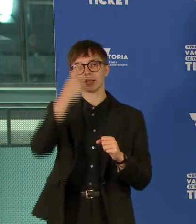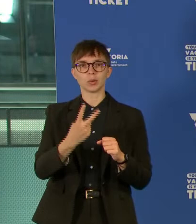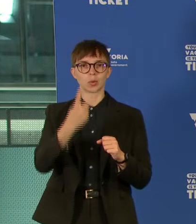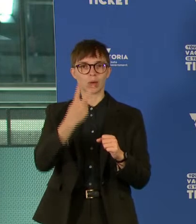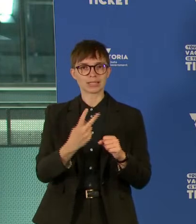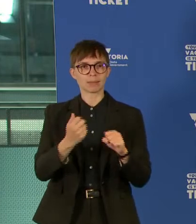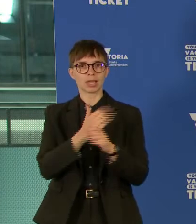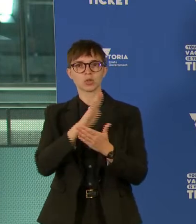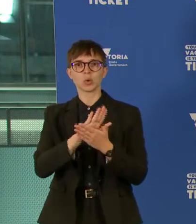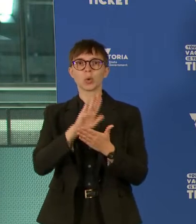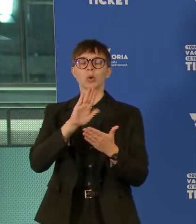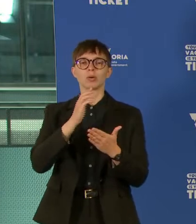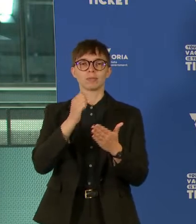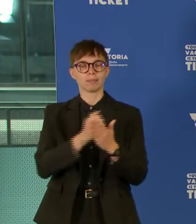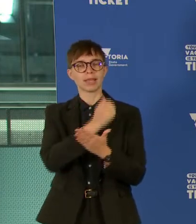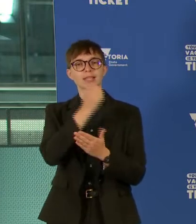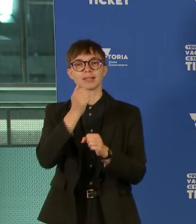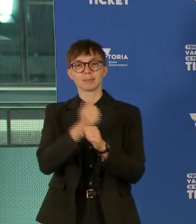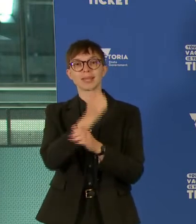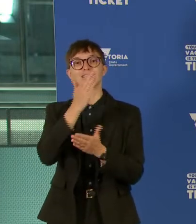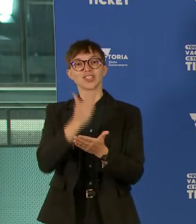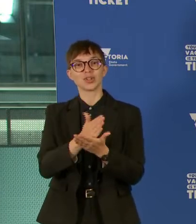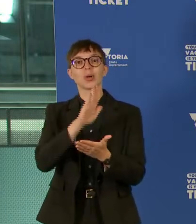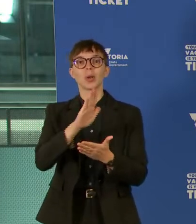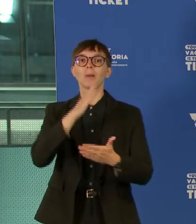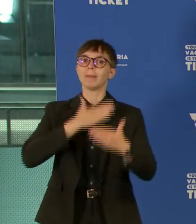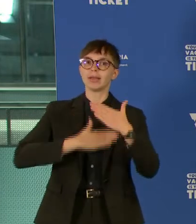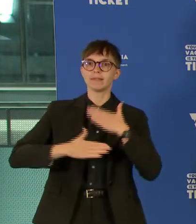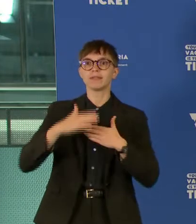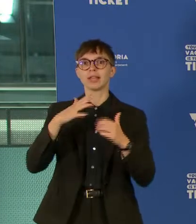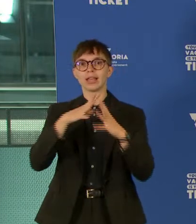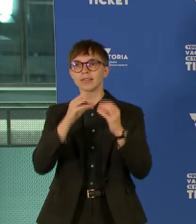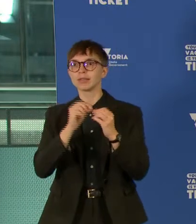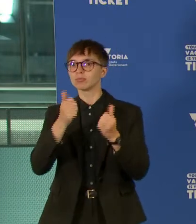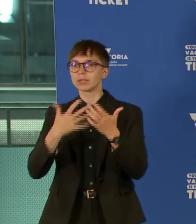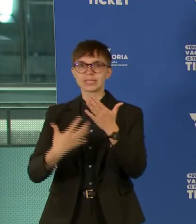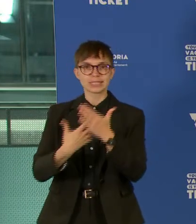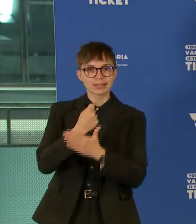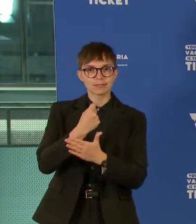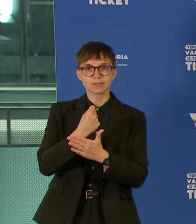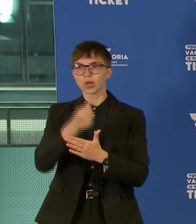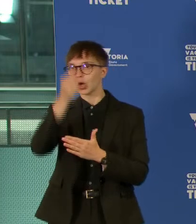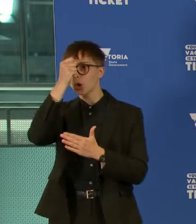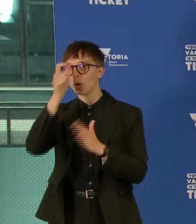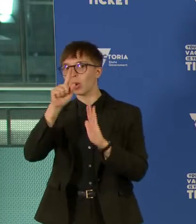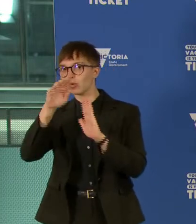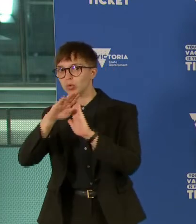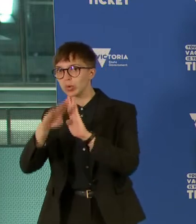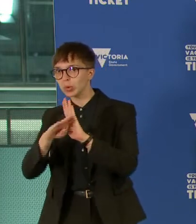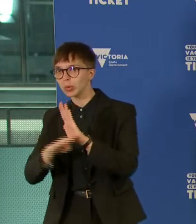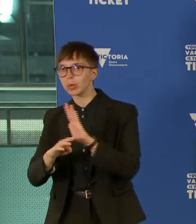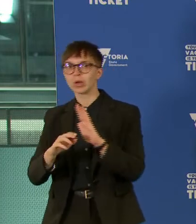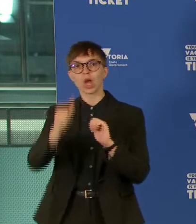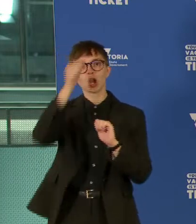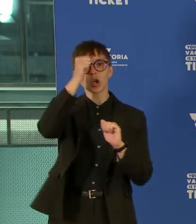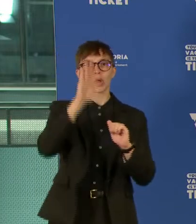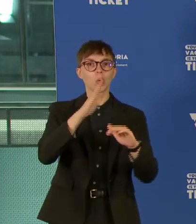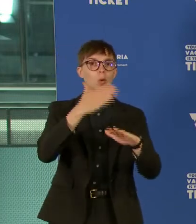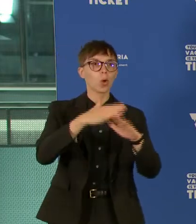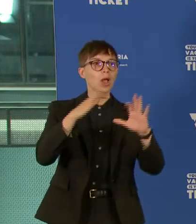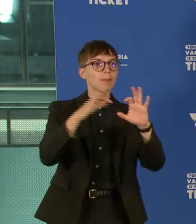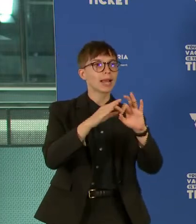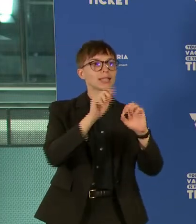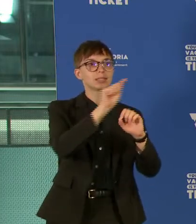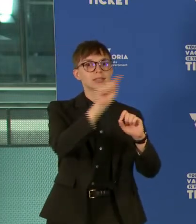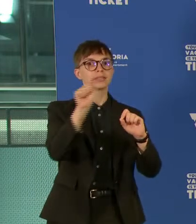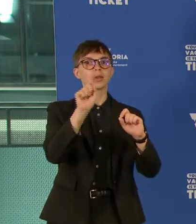and alongside of COVID, whilst we continue to manage a return to safe, normal